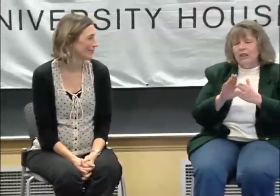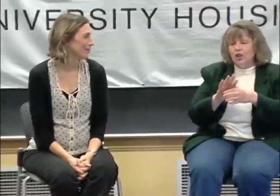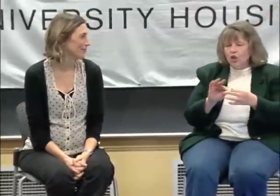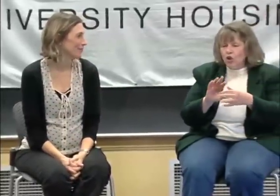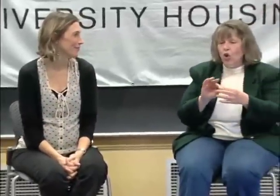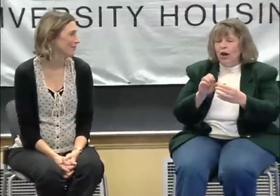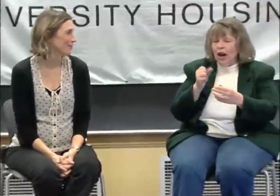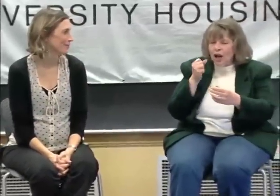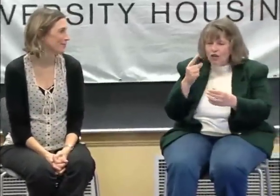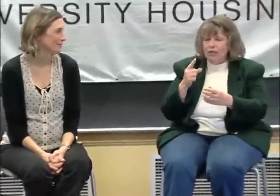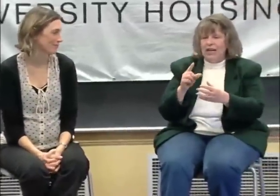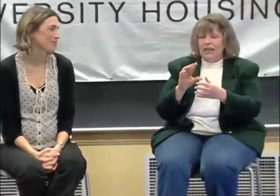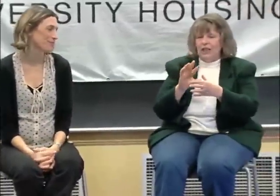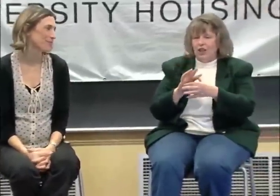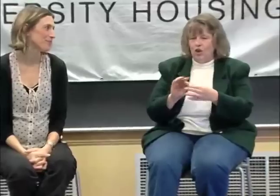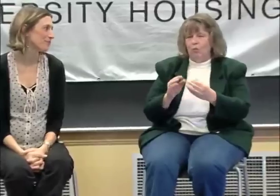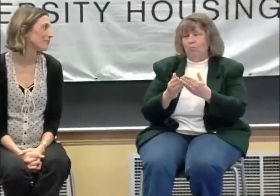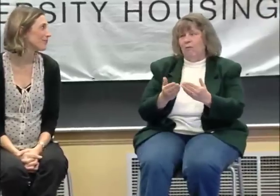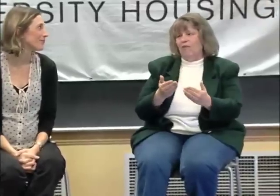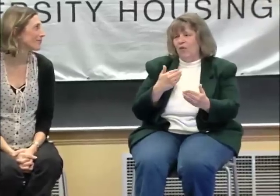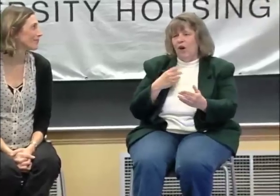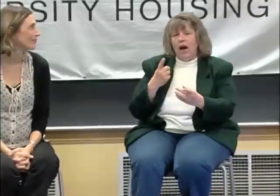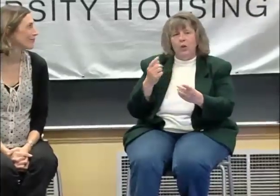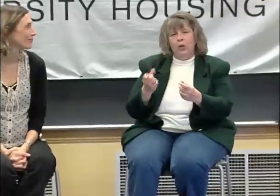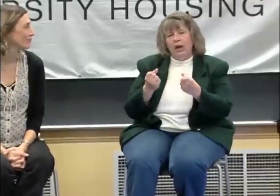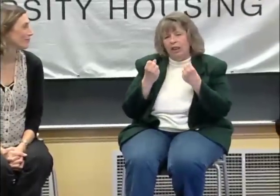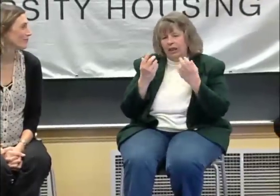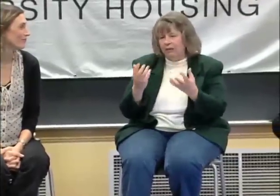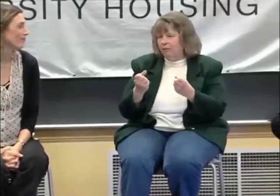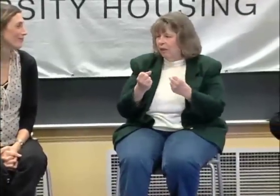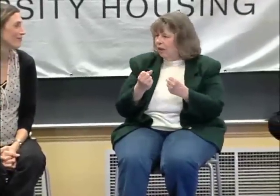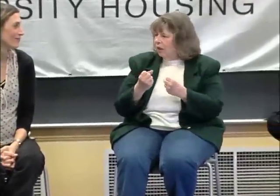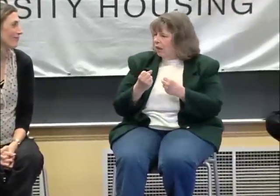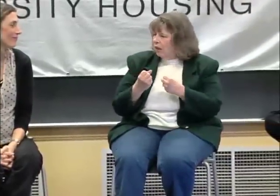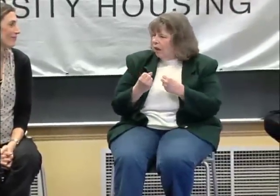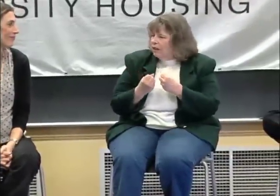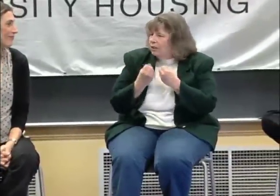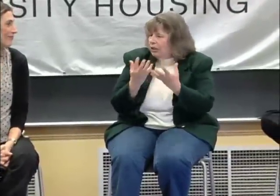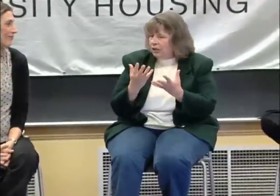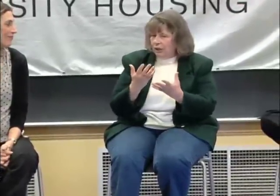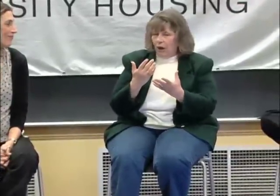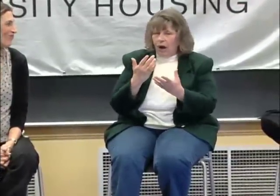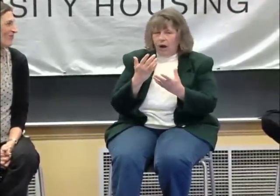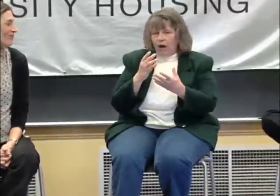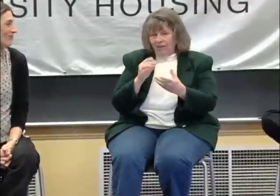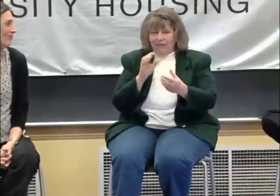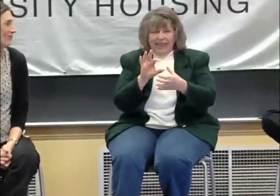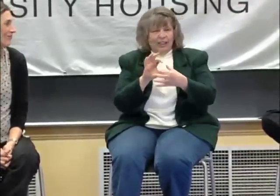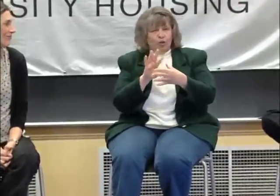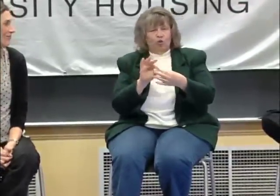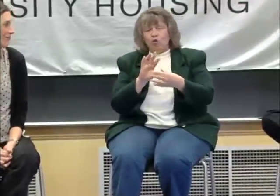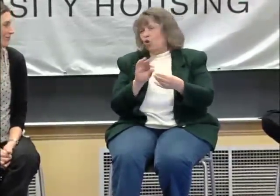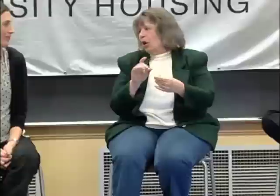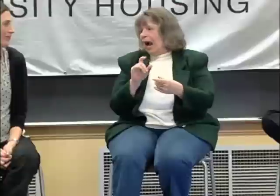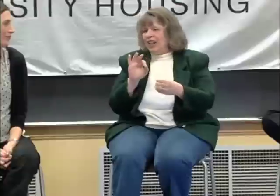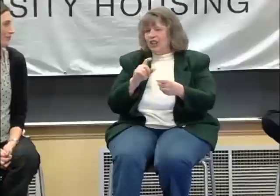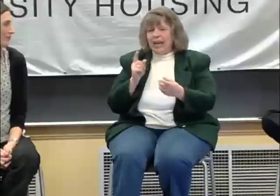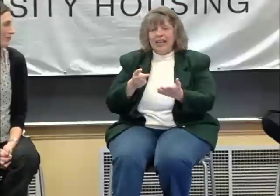Really, you must read the story, understand the story, and then you can think about interpreting the